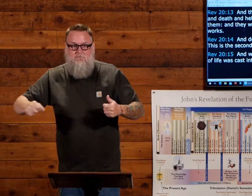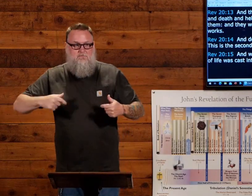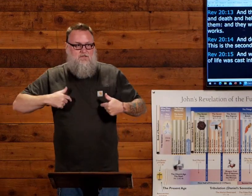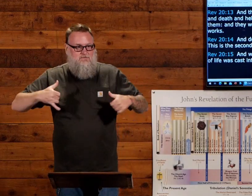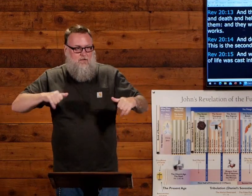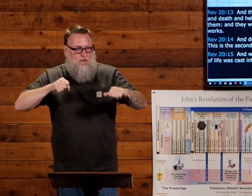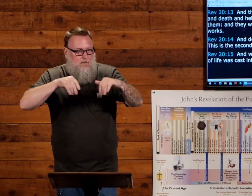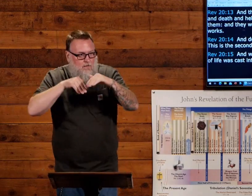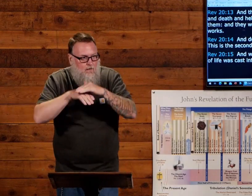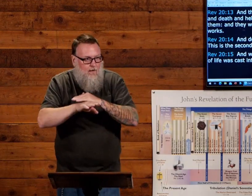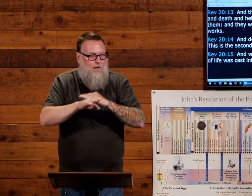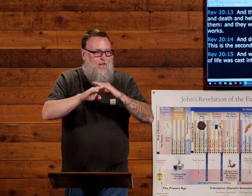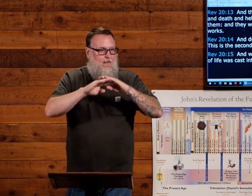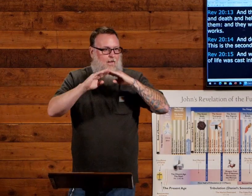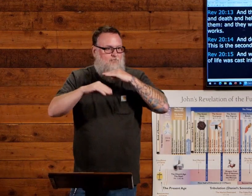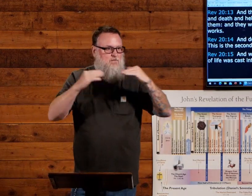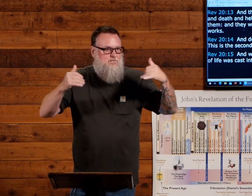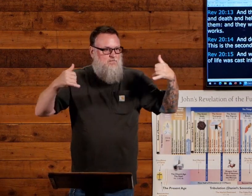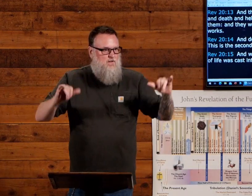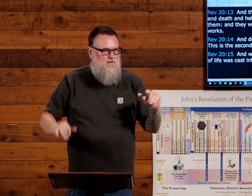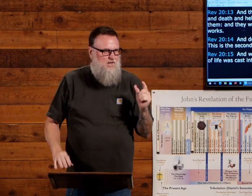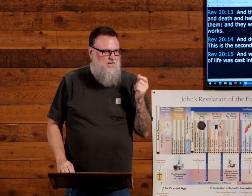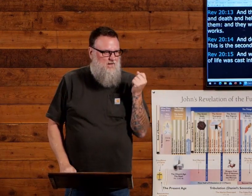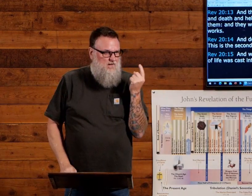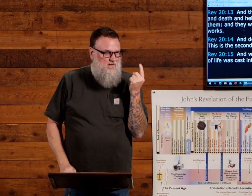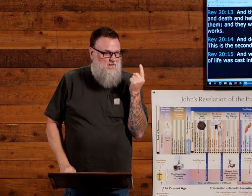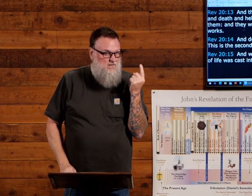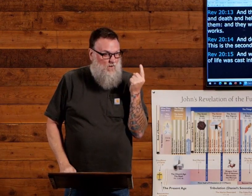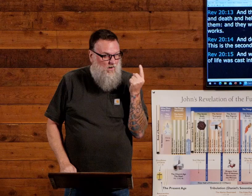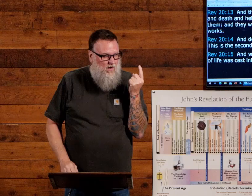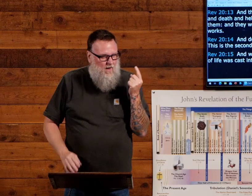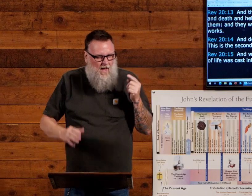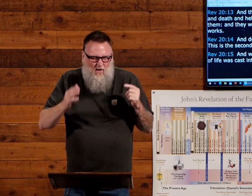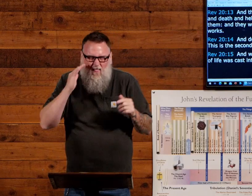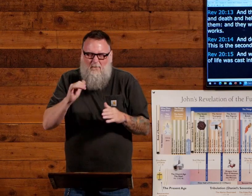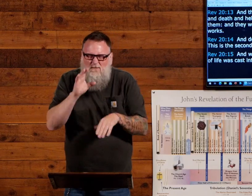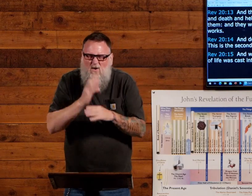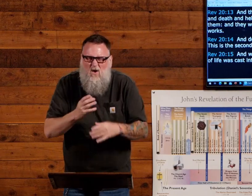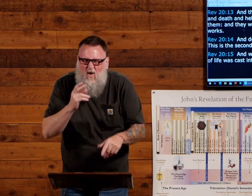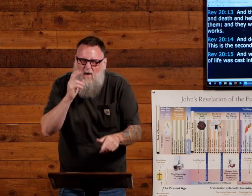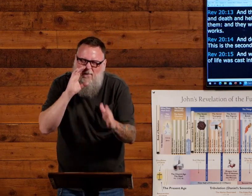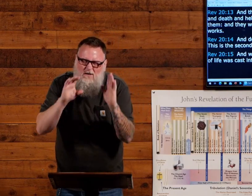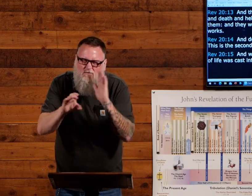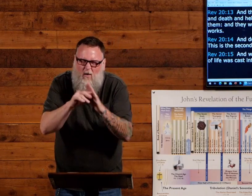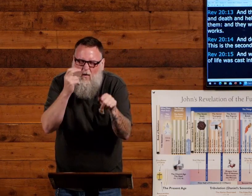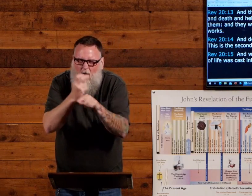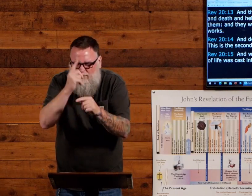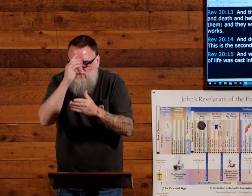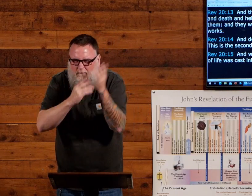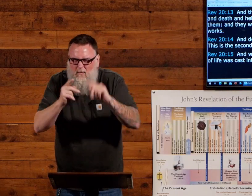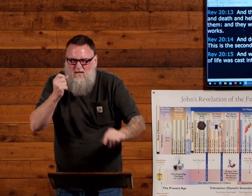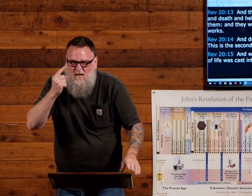works, some will be destroyed, but I will still get into heaven. I know it's a little hard of a picture to